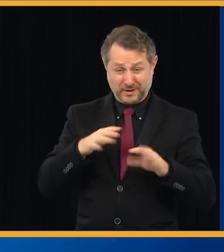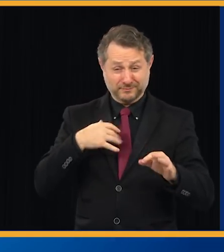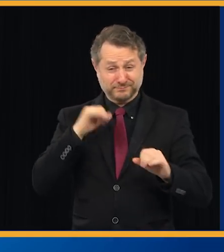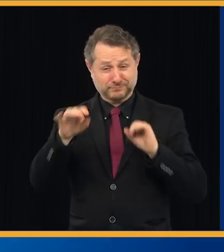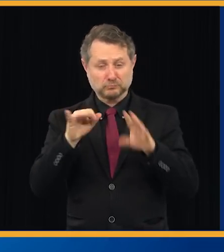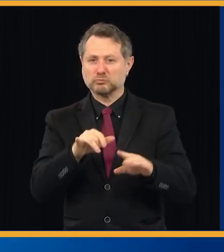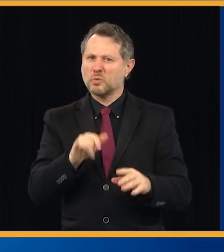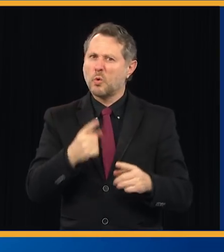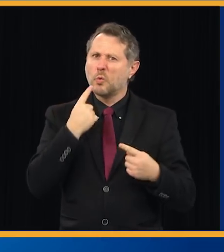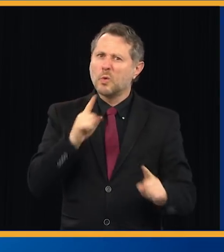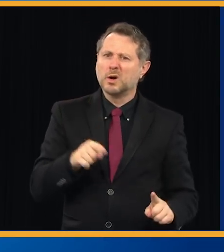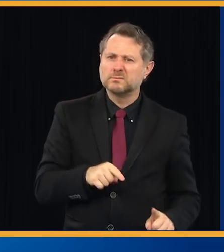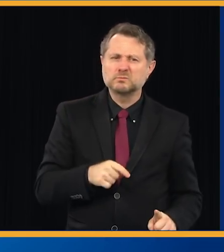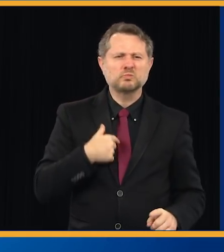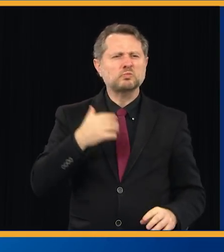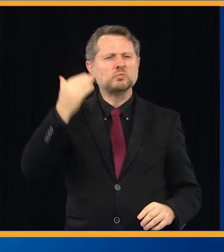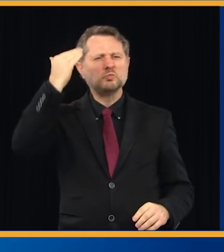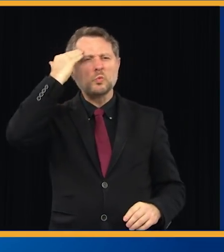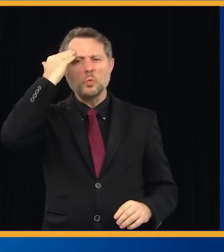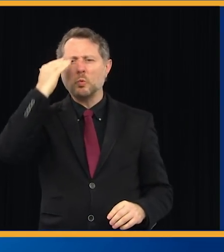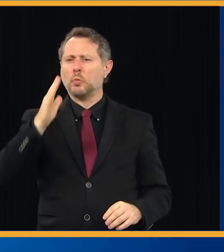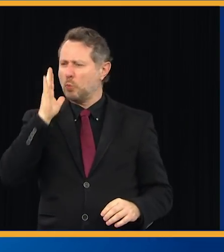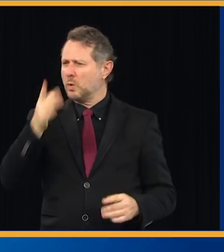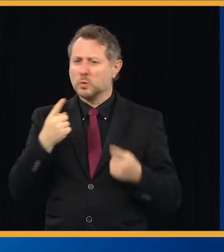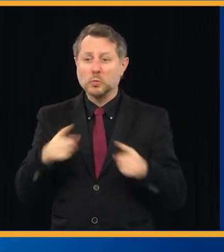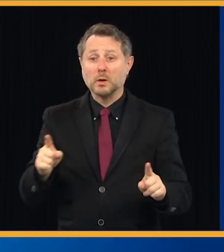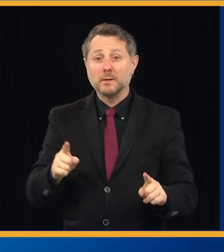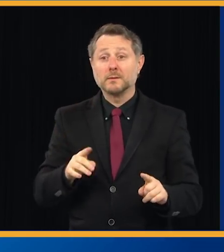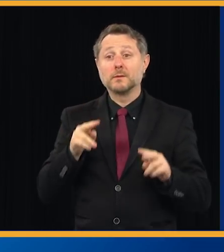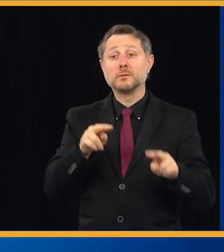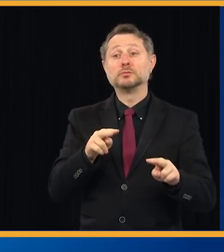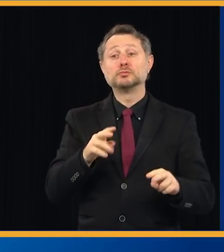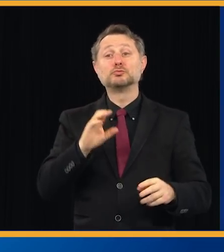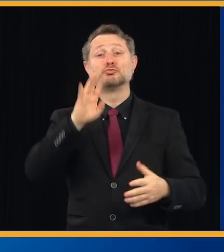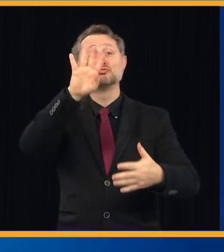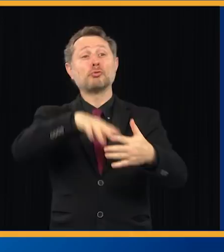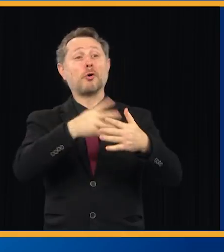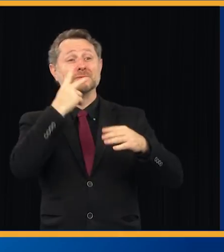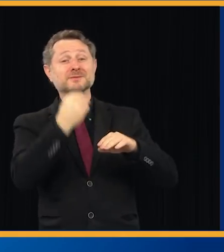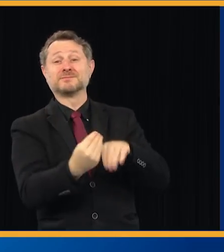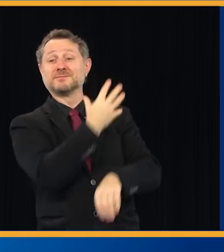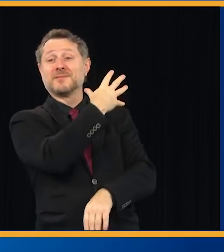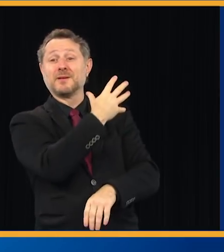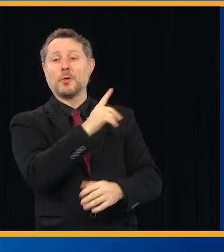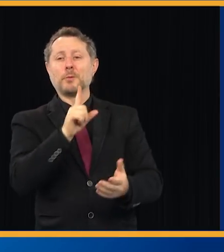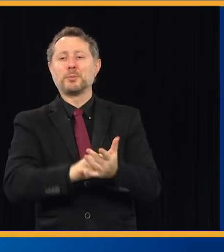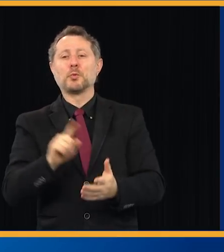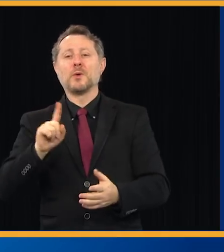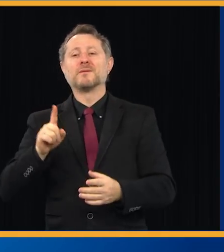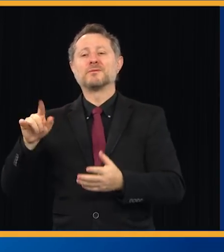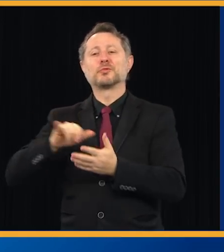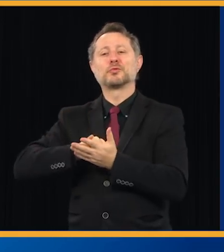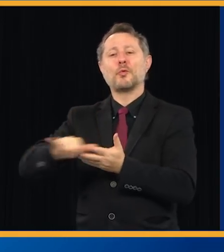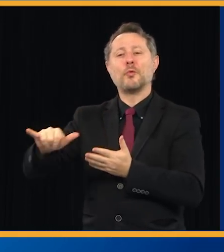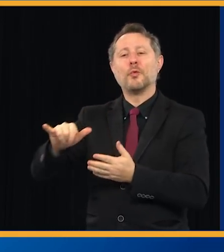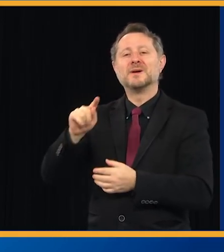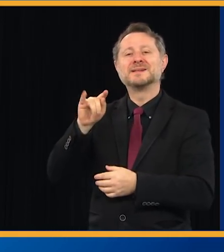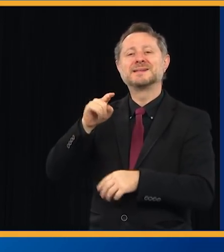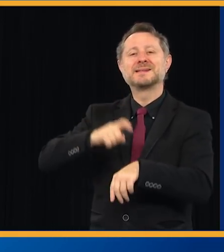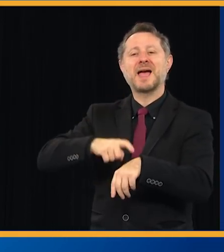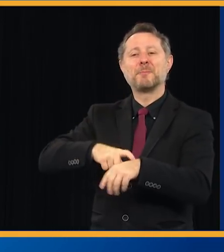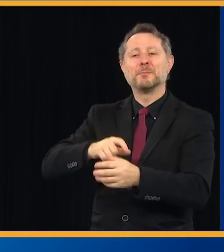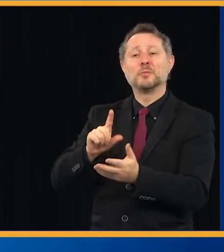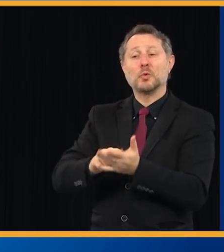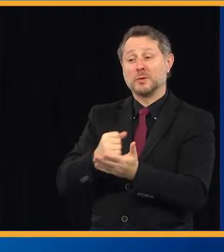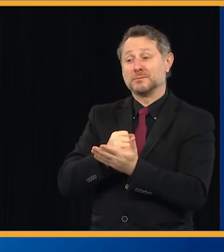works. When you look, there's a chart today that was published by the New York Times. You look at what's happening in New York,